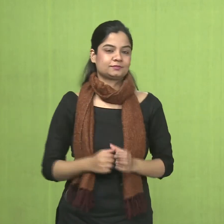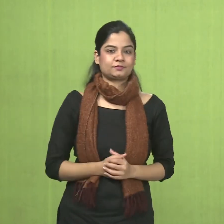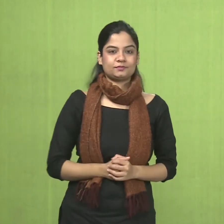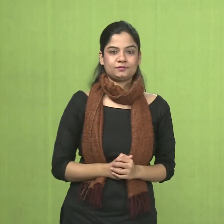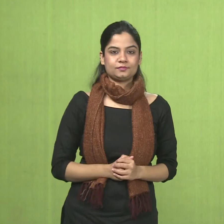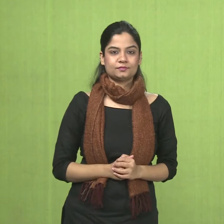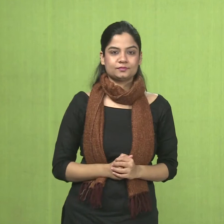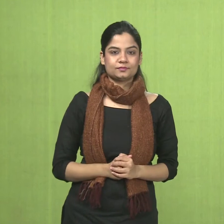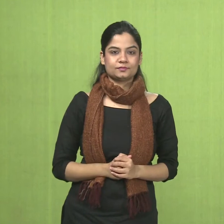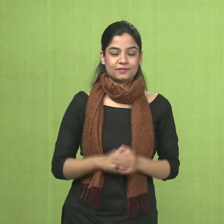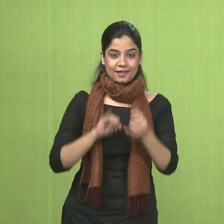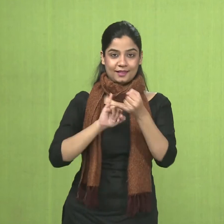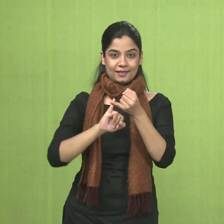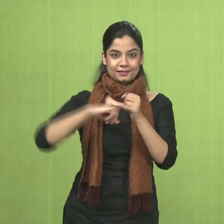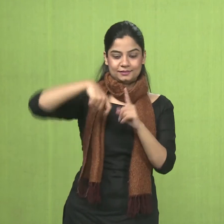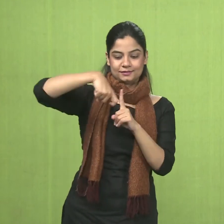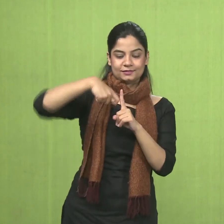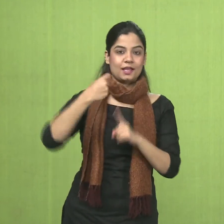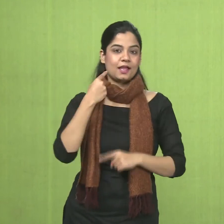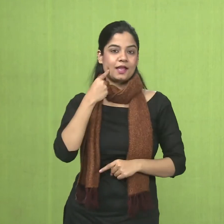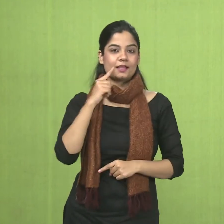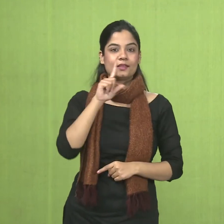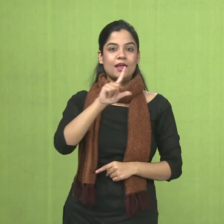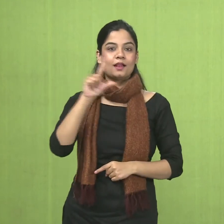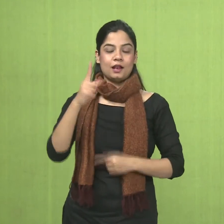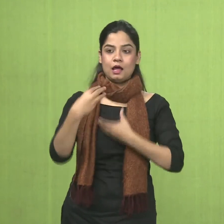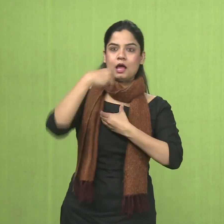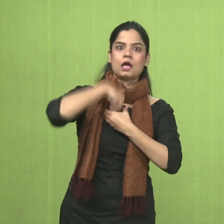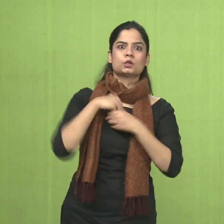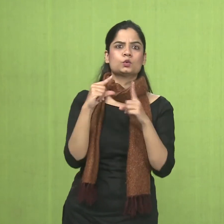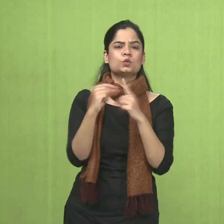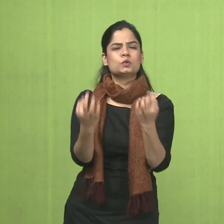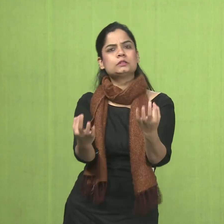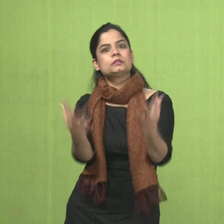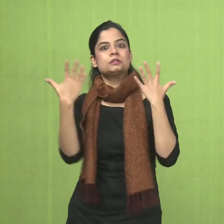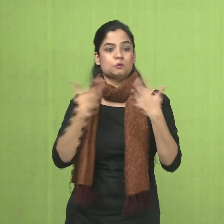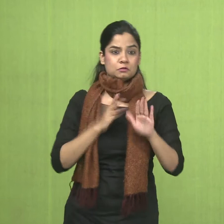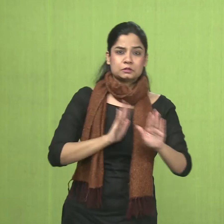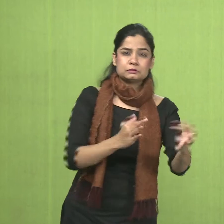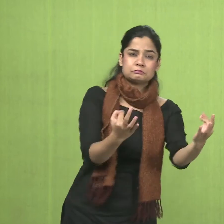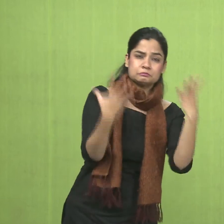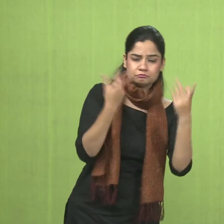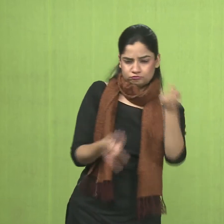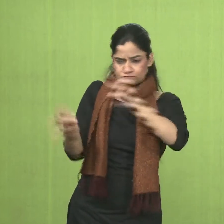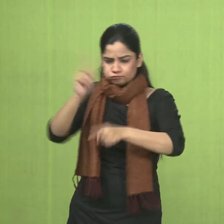Skill, some quality that a person has, be it stitching or technician, IT,